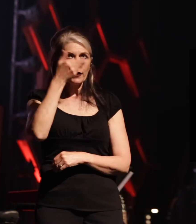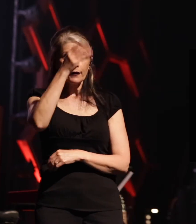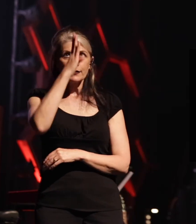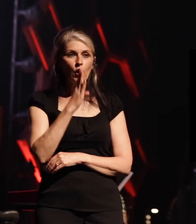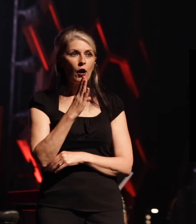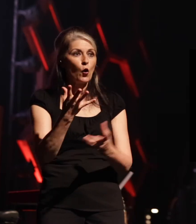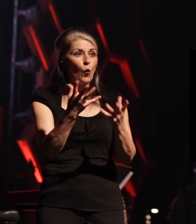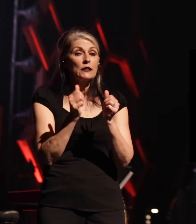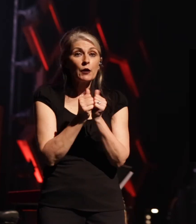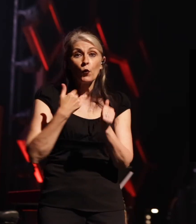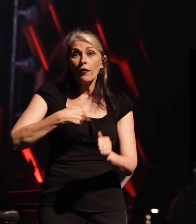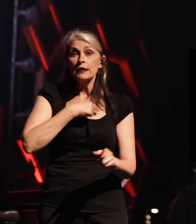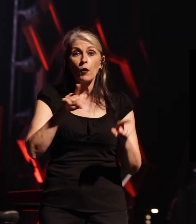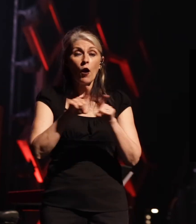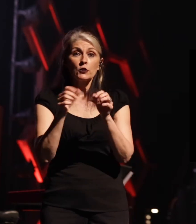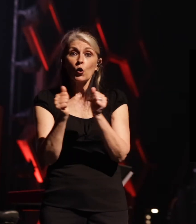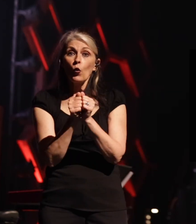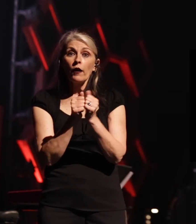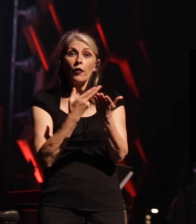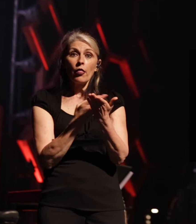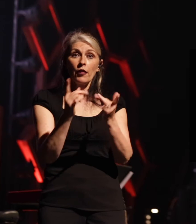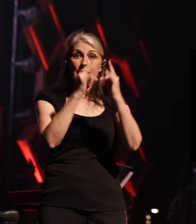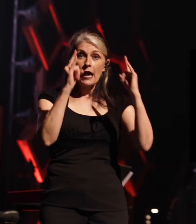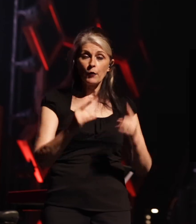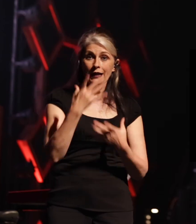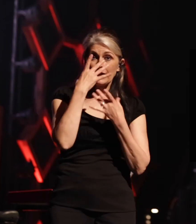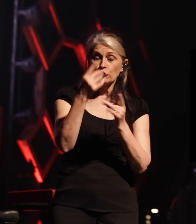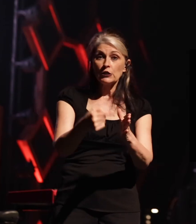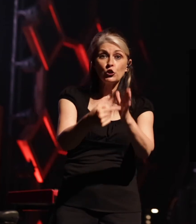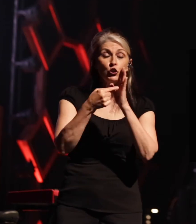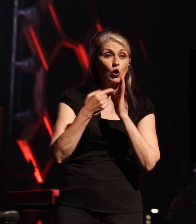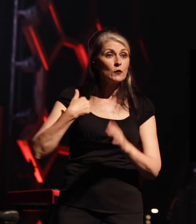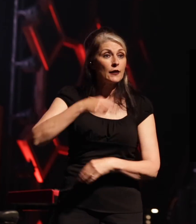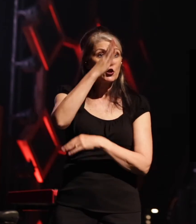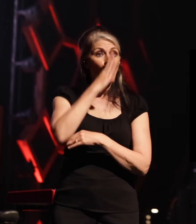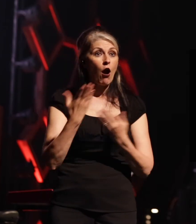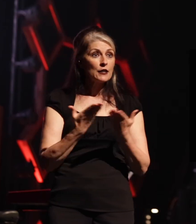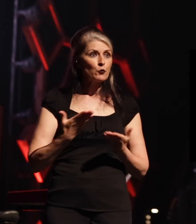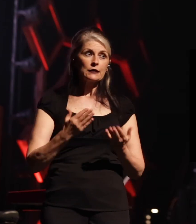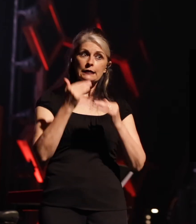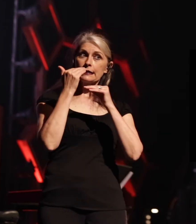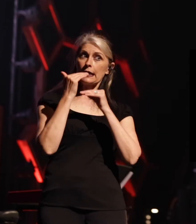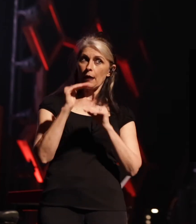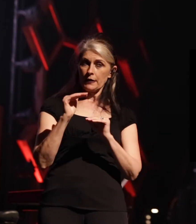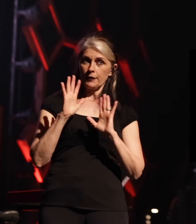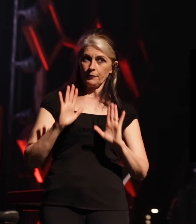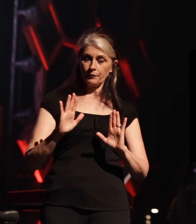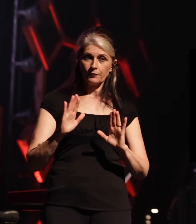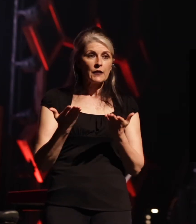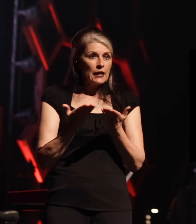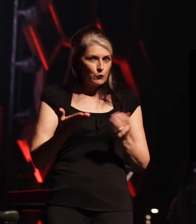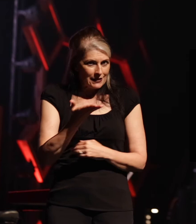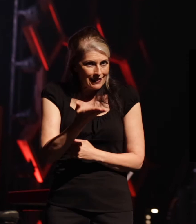the other thing about the tabernacle that's interesting is that it shows us that God's presence is limited, because his presence was there, and yet you could